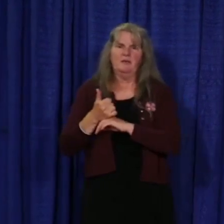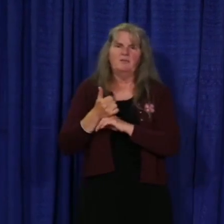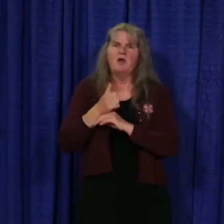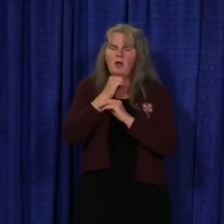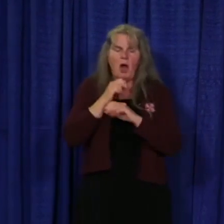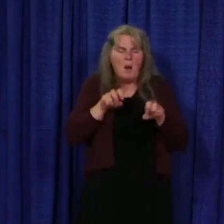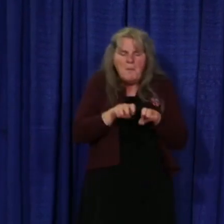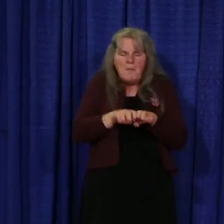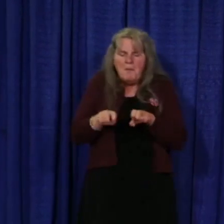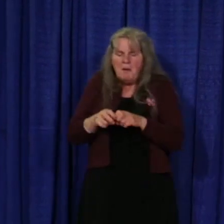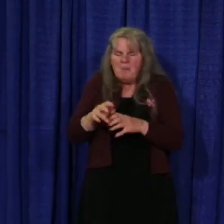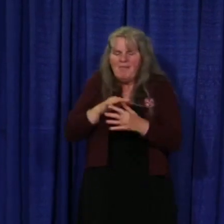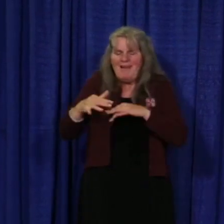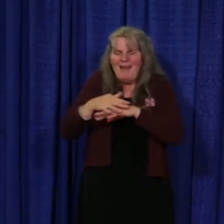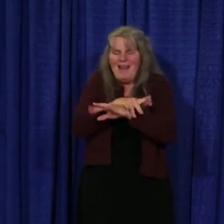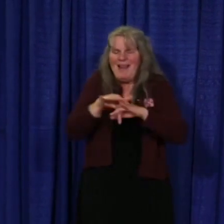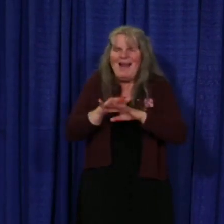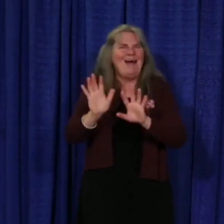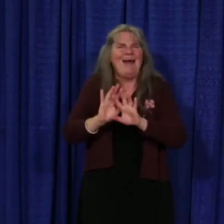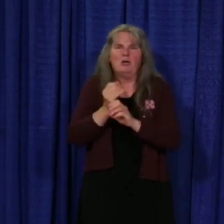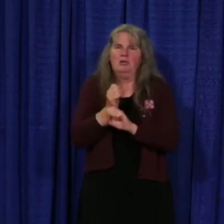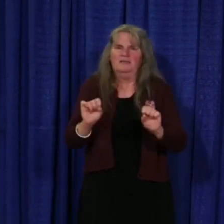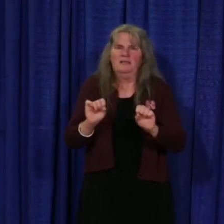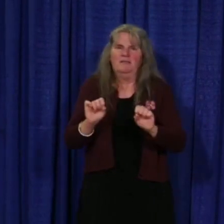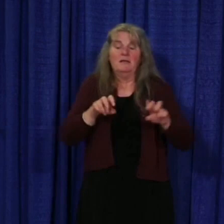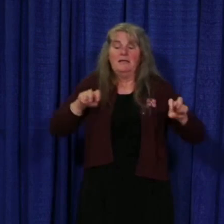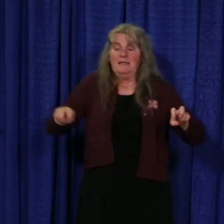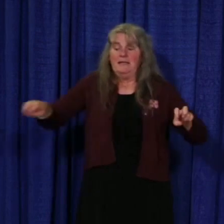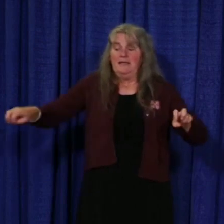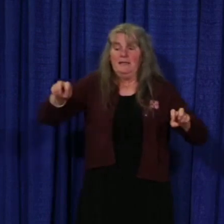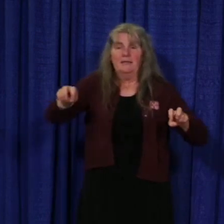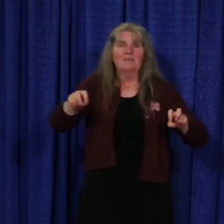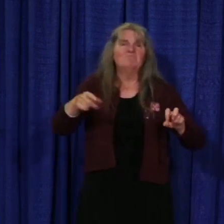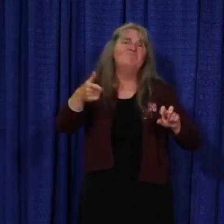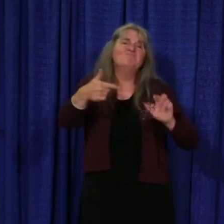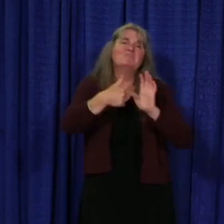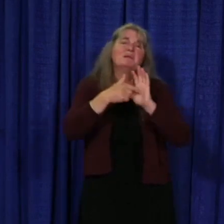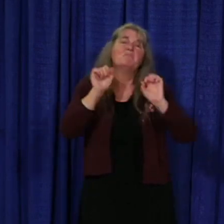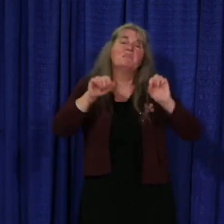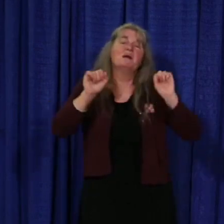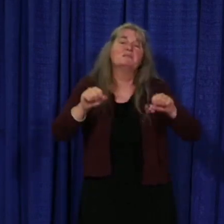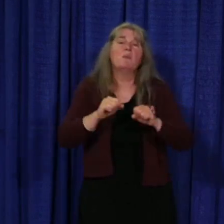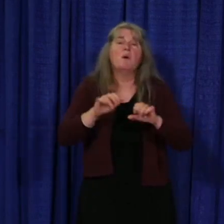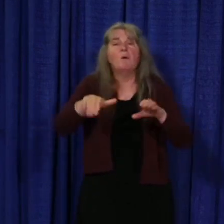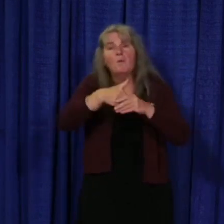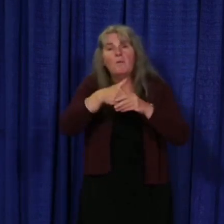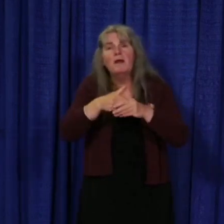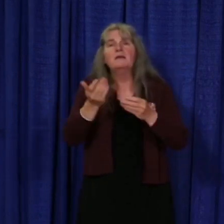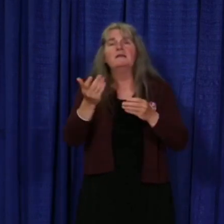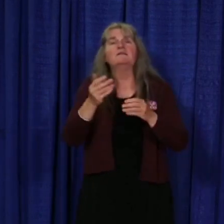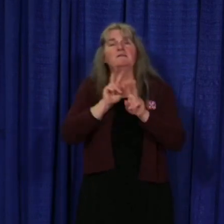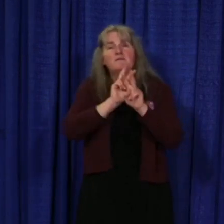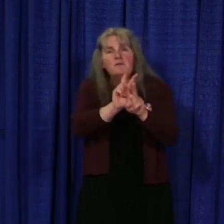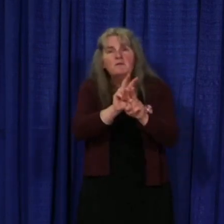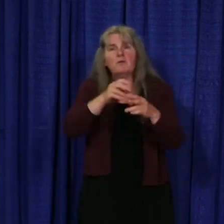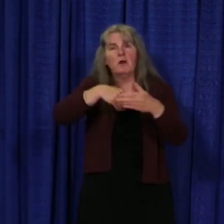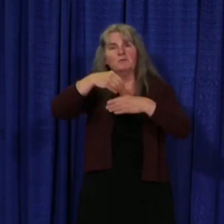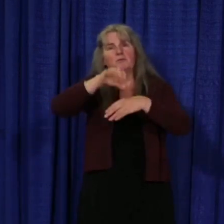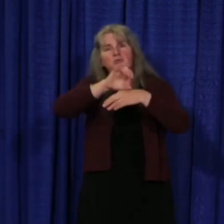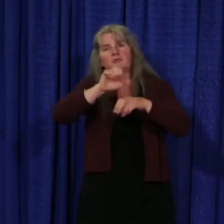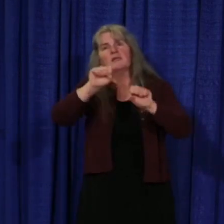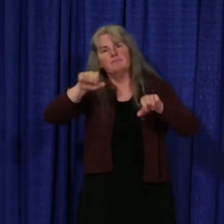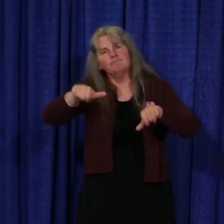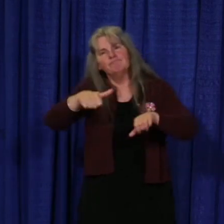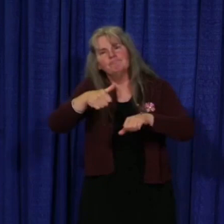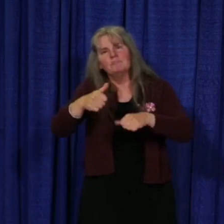are mingling and congregating. This would allow ceremonies such as weddings and funerals outside of churches to take place,